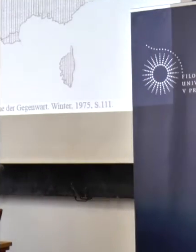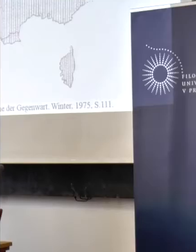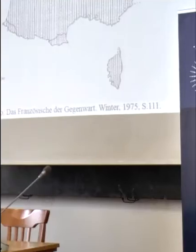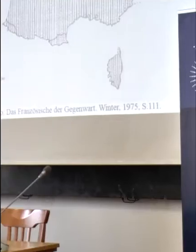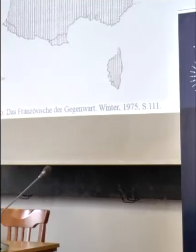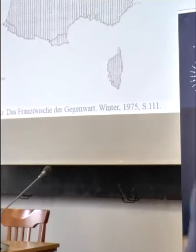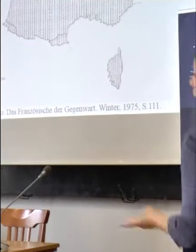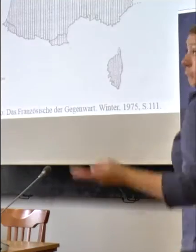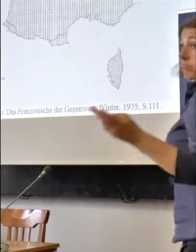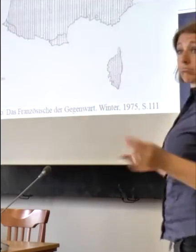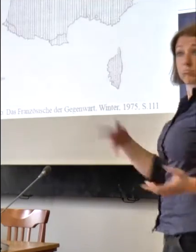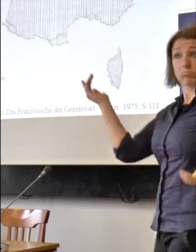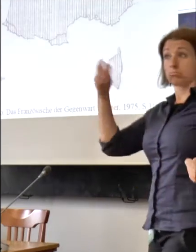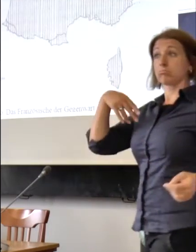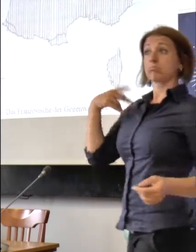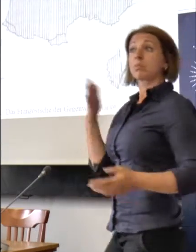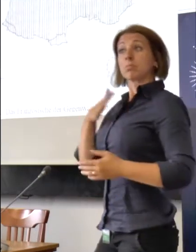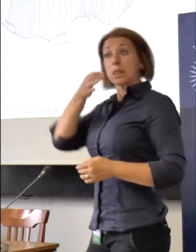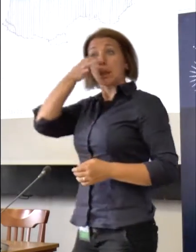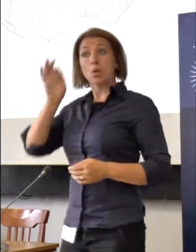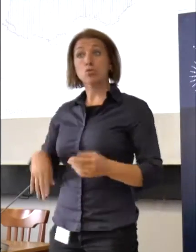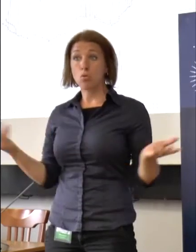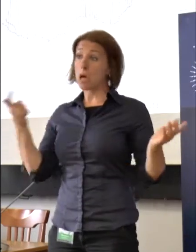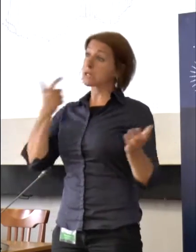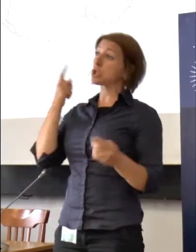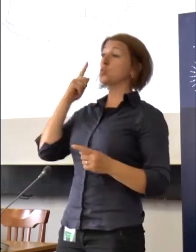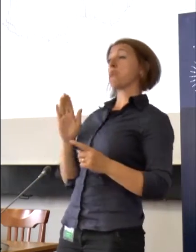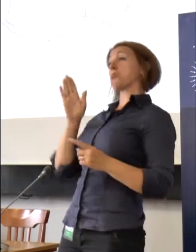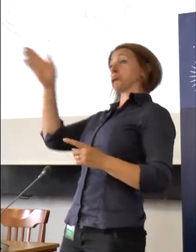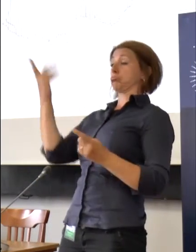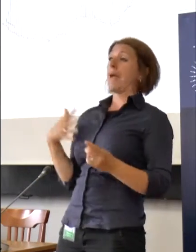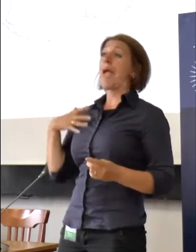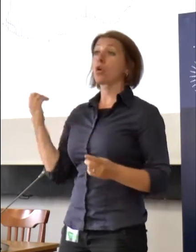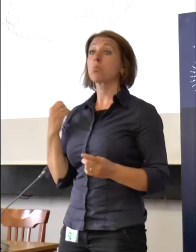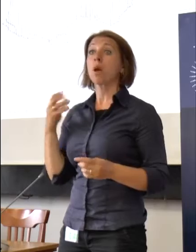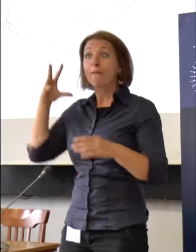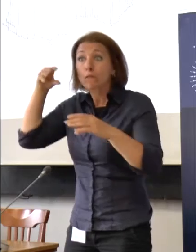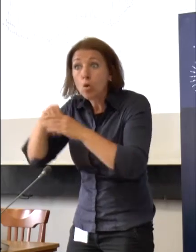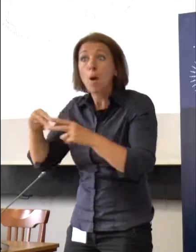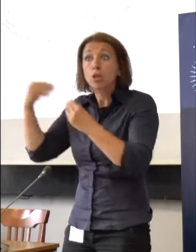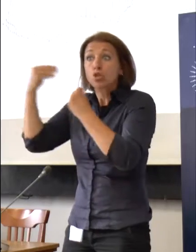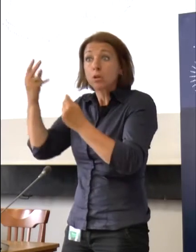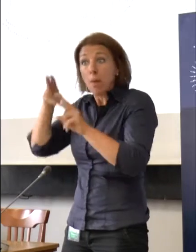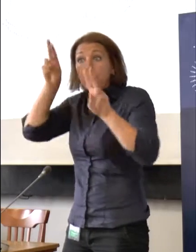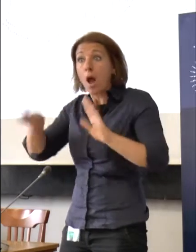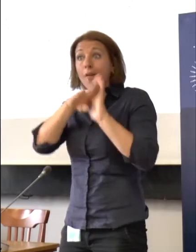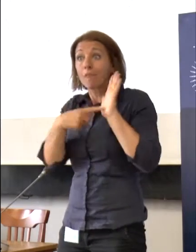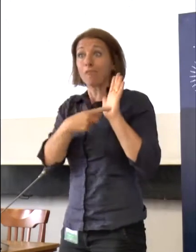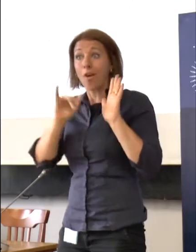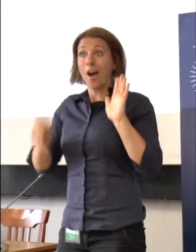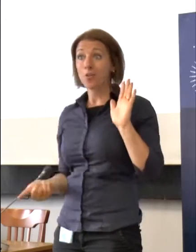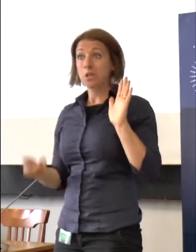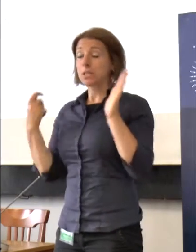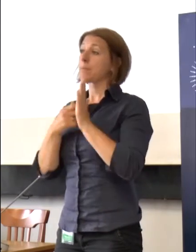in Germany in English. And the state, or the states, they promote this also. I don't know whether this is the case also in